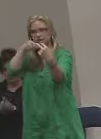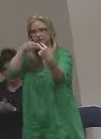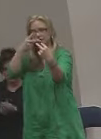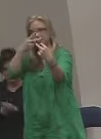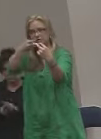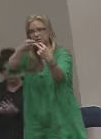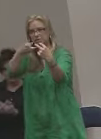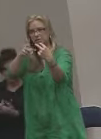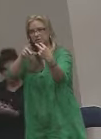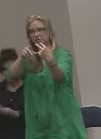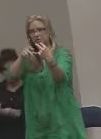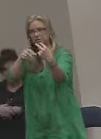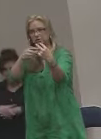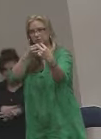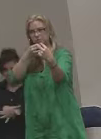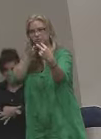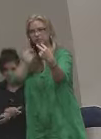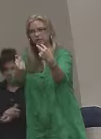said,